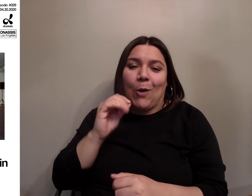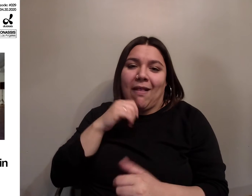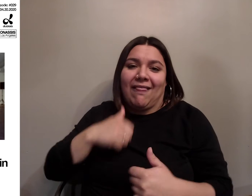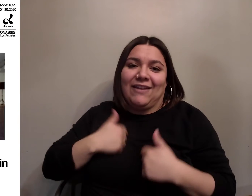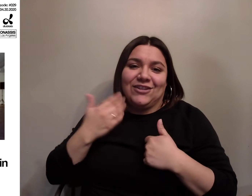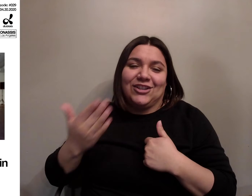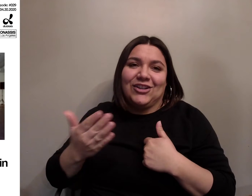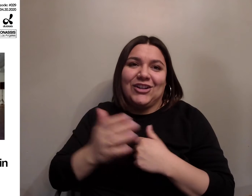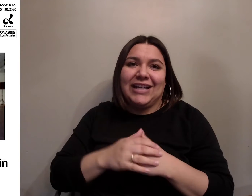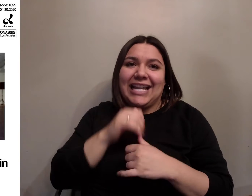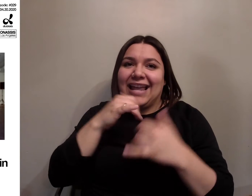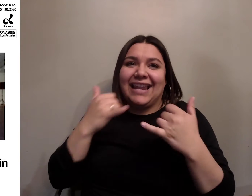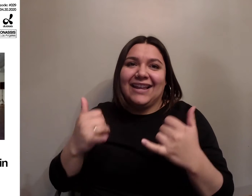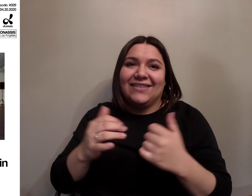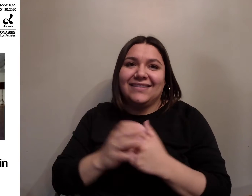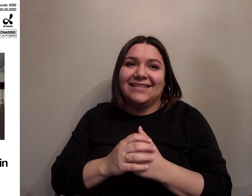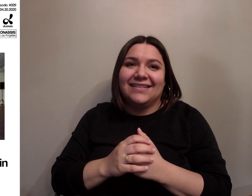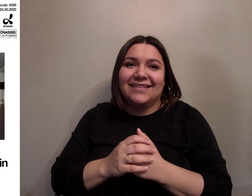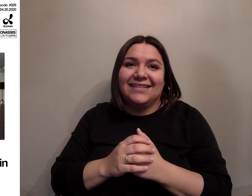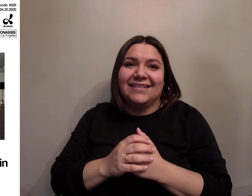Naval anymore.